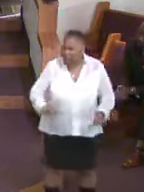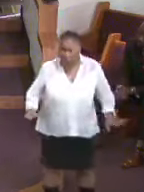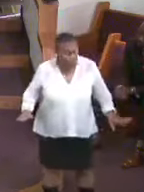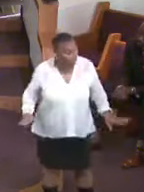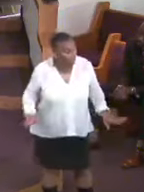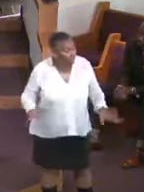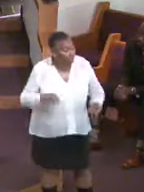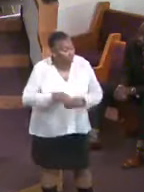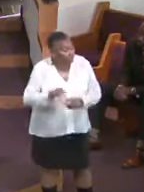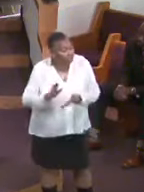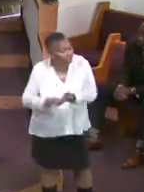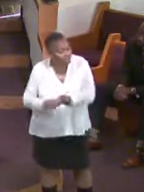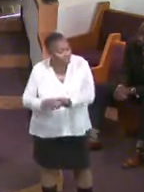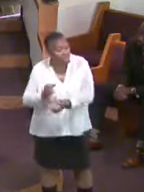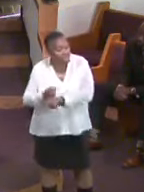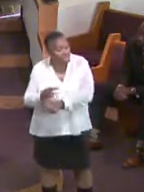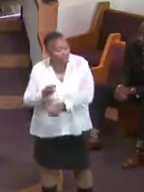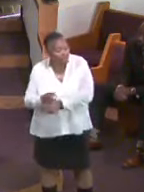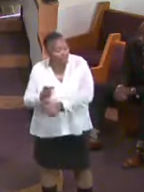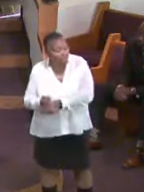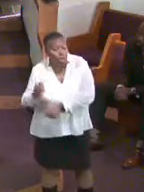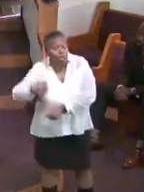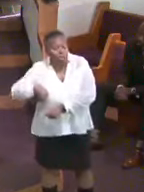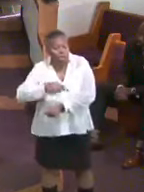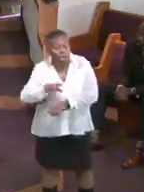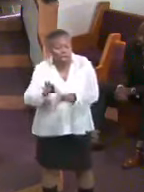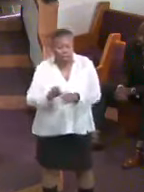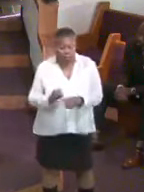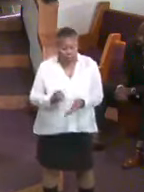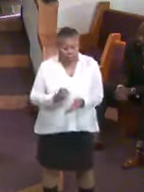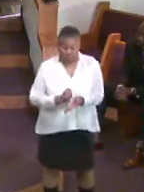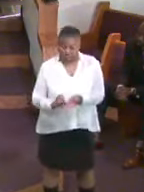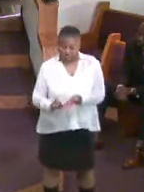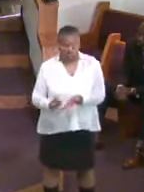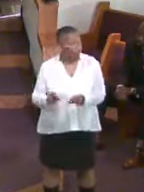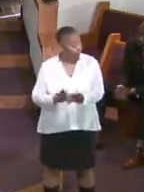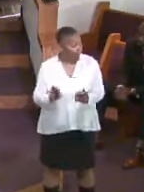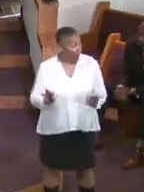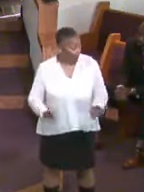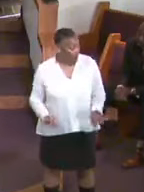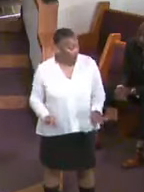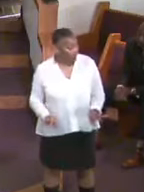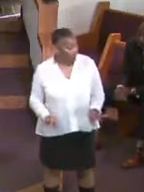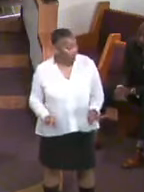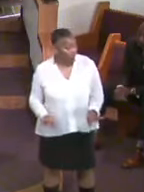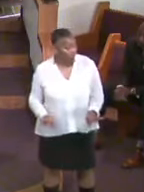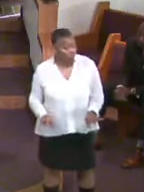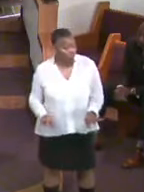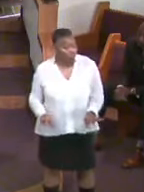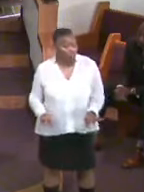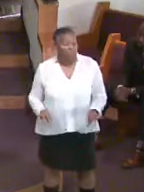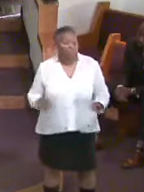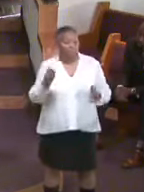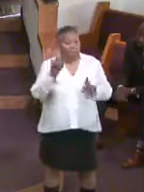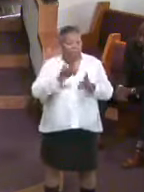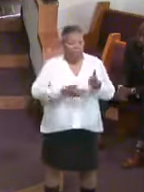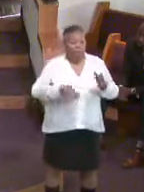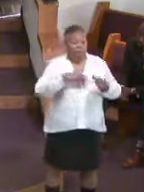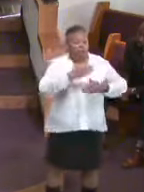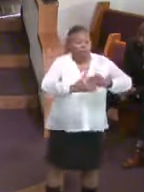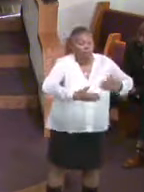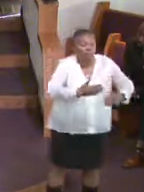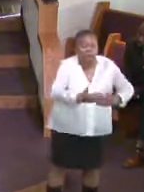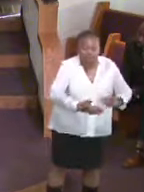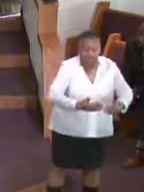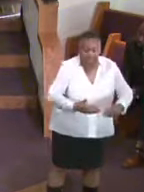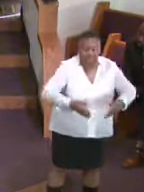every year we got to fill out forms times three. Amen. And so this is just part of the process. This